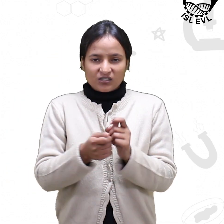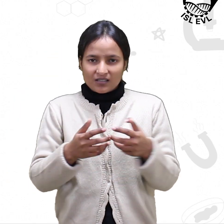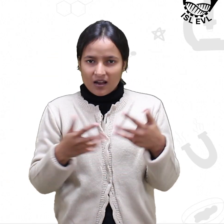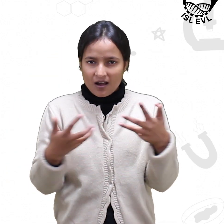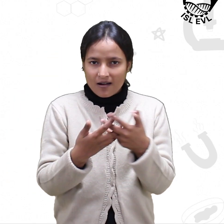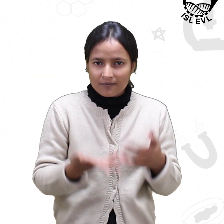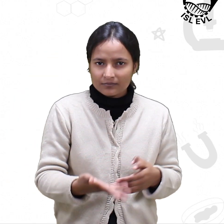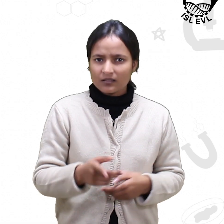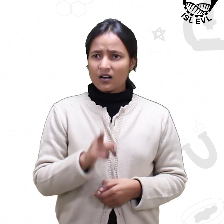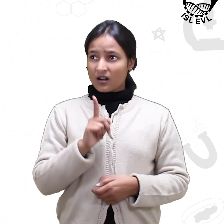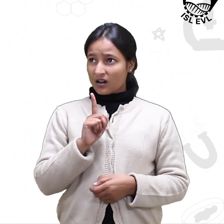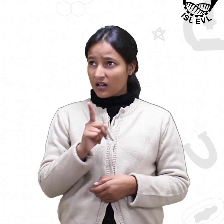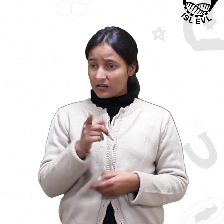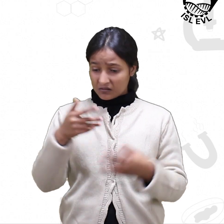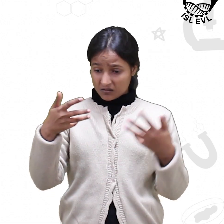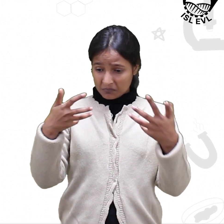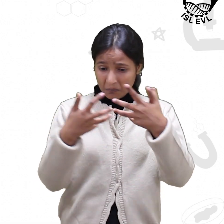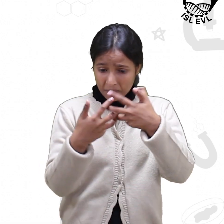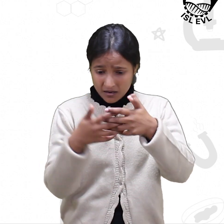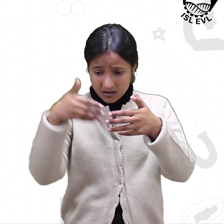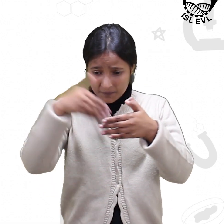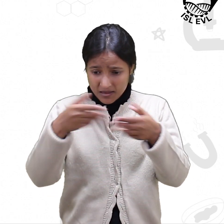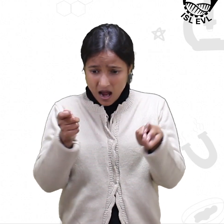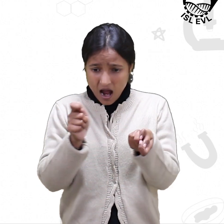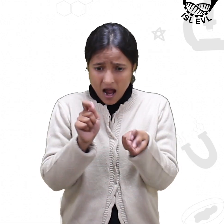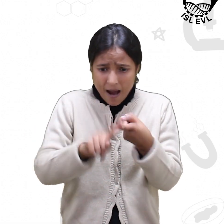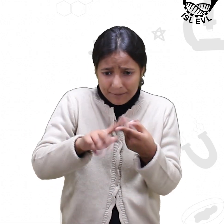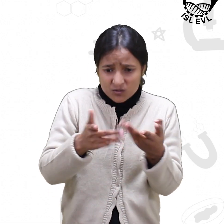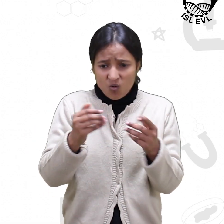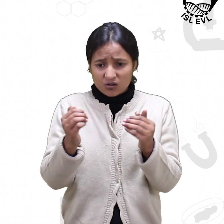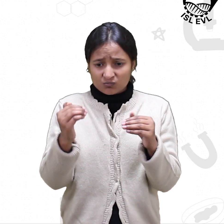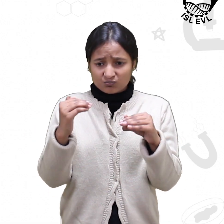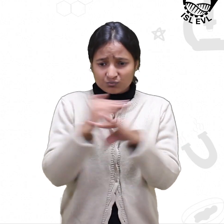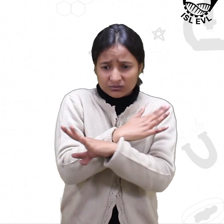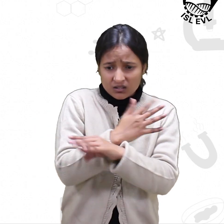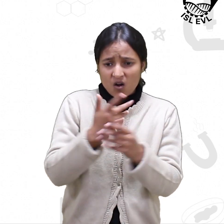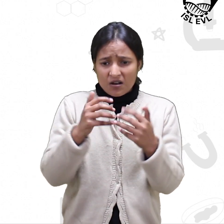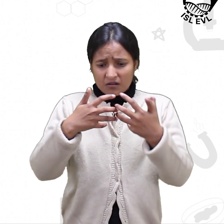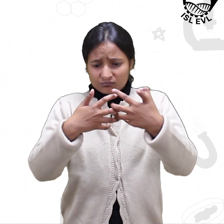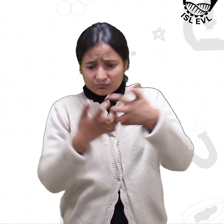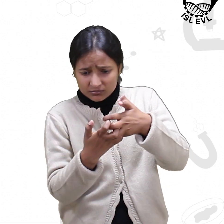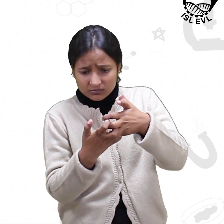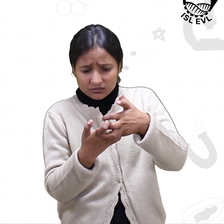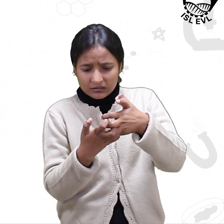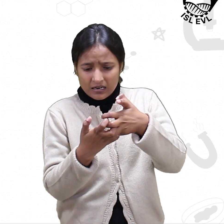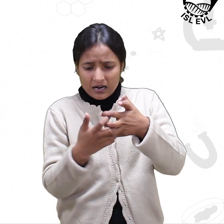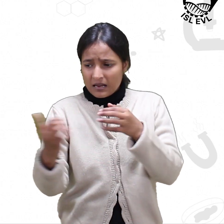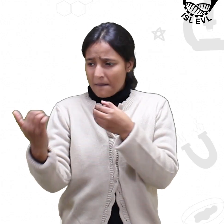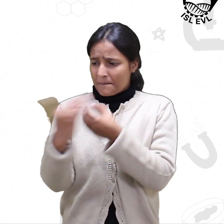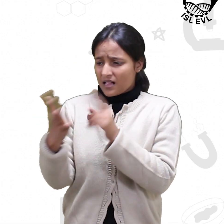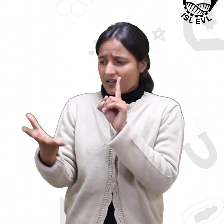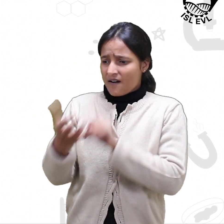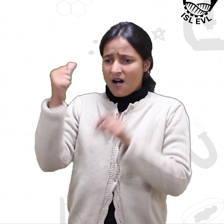at the meeting place of train and the truck, the parcel will never reach me. Exactly. Same way in our